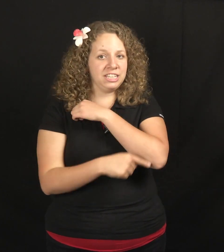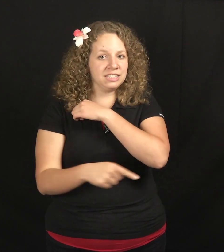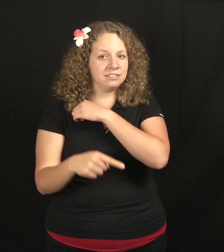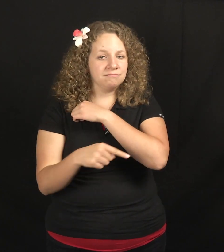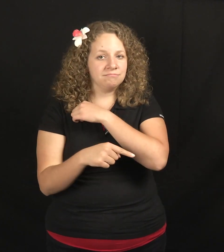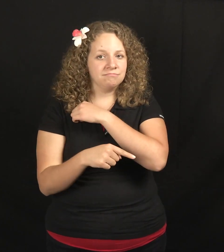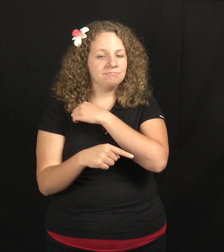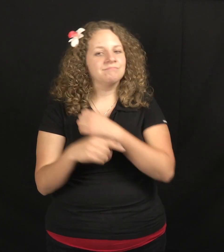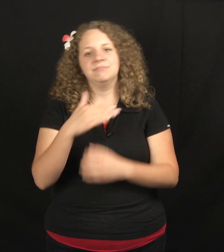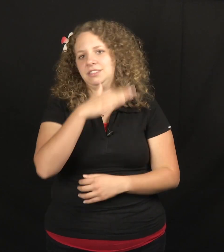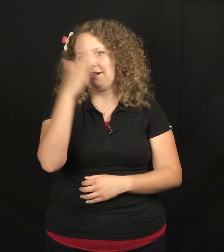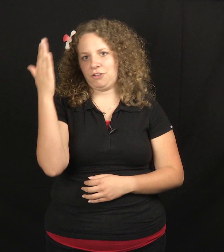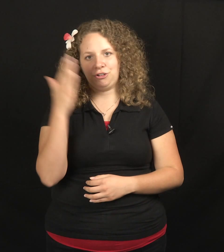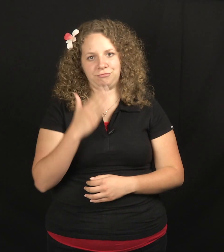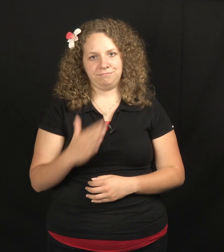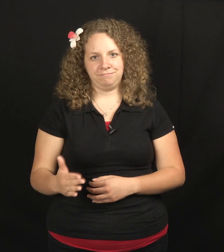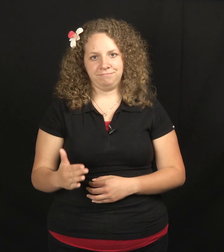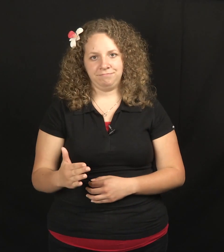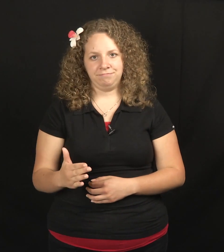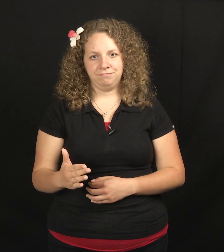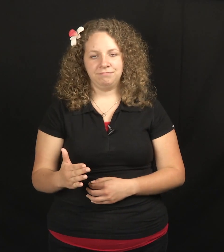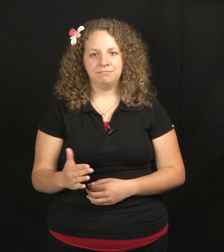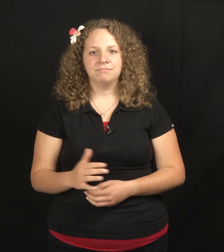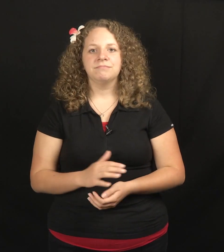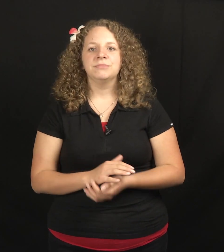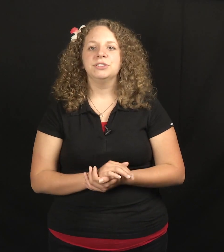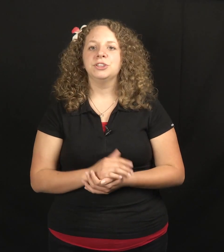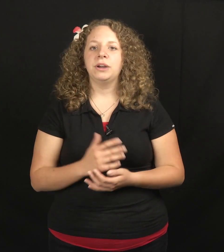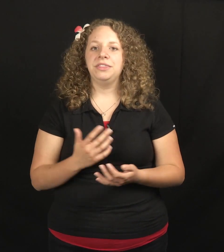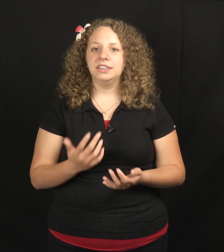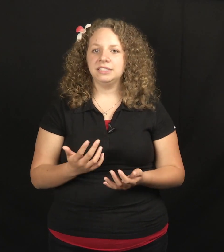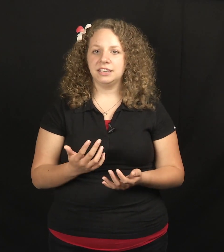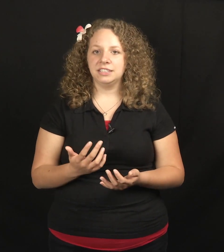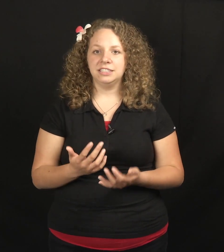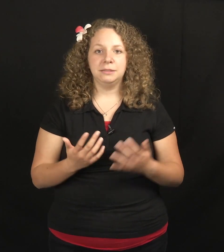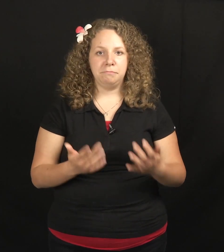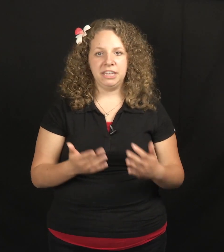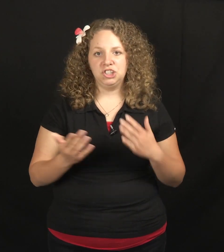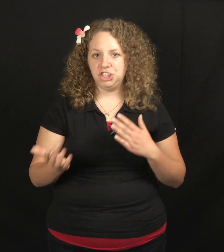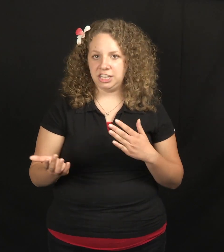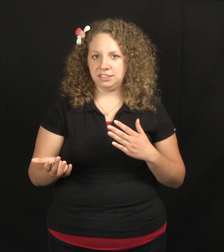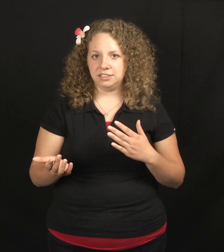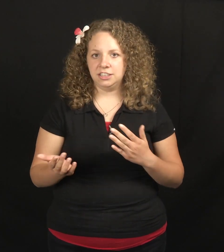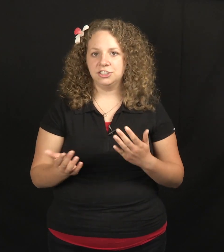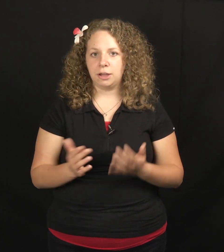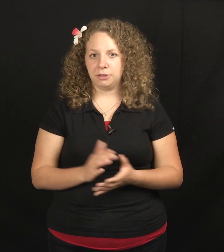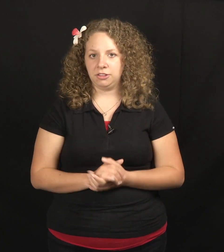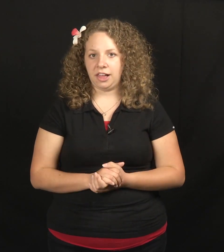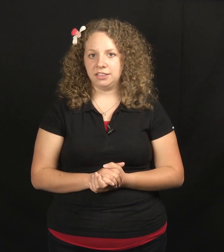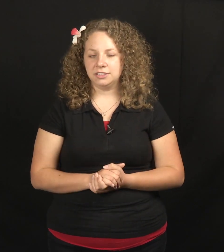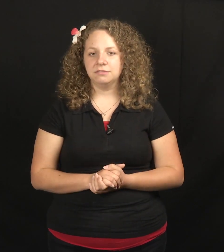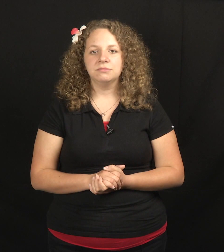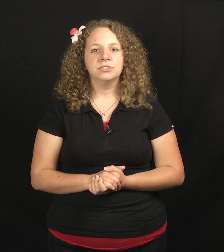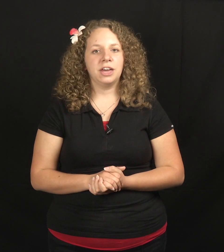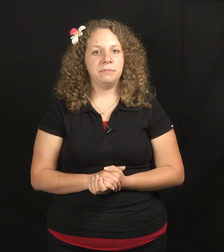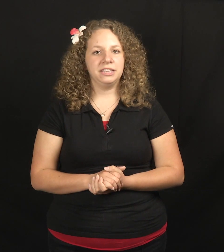cheat, never. So in this sentence, me cheat is topicalized. So that means